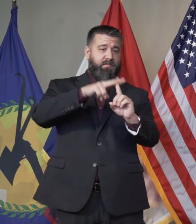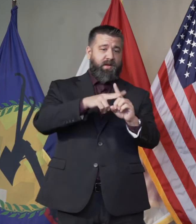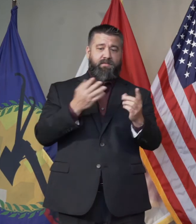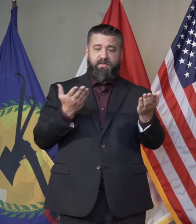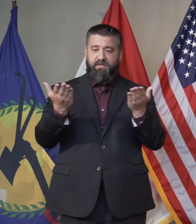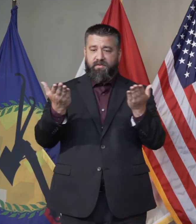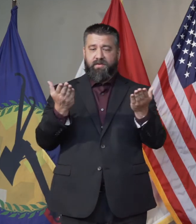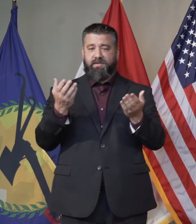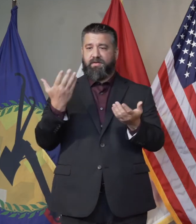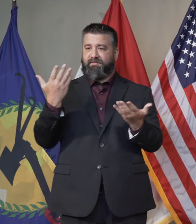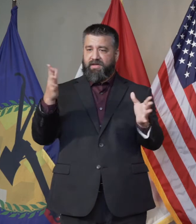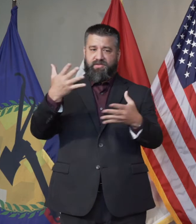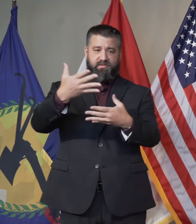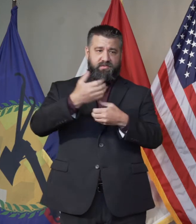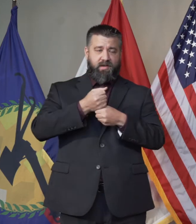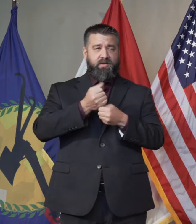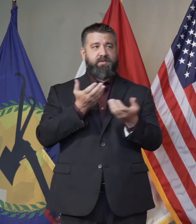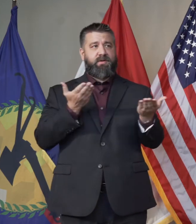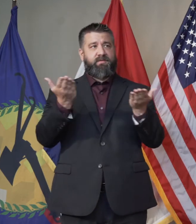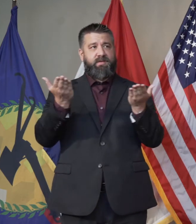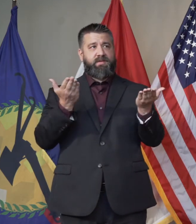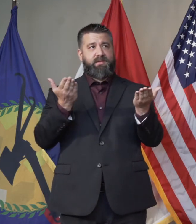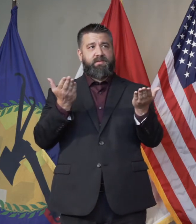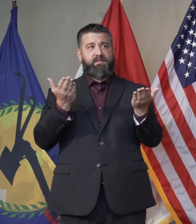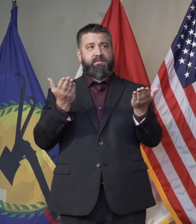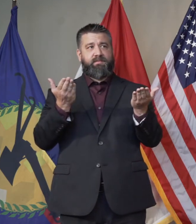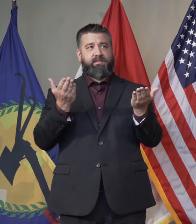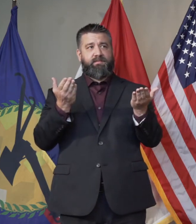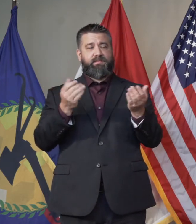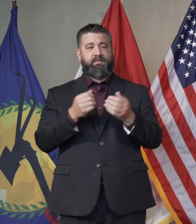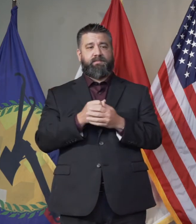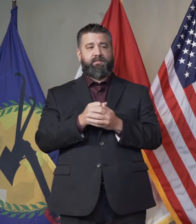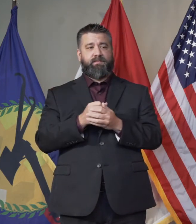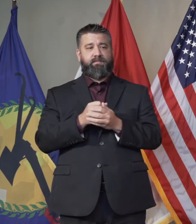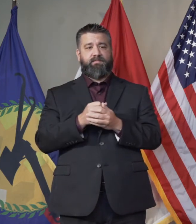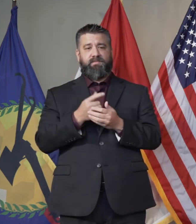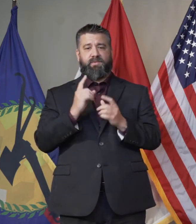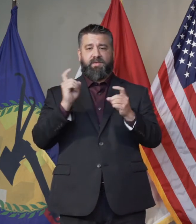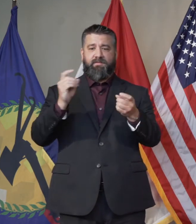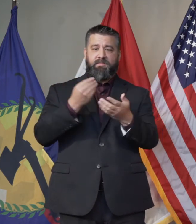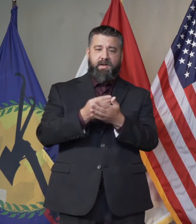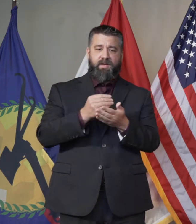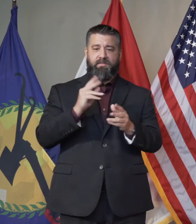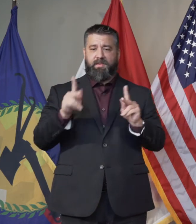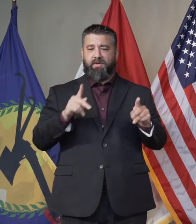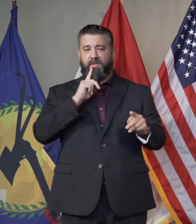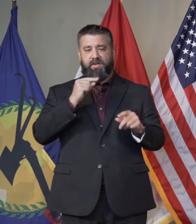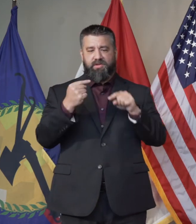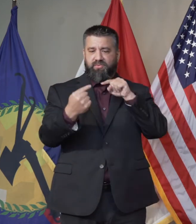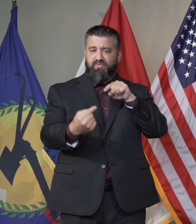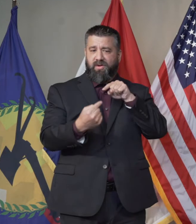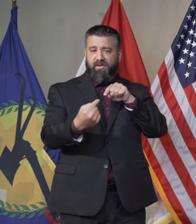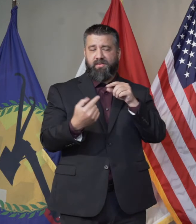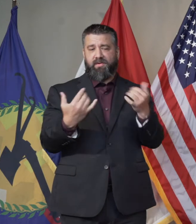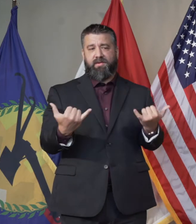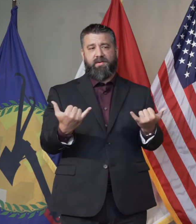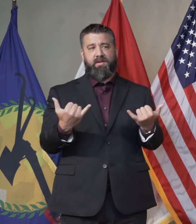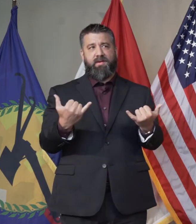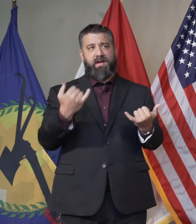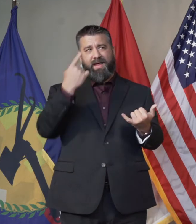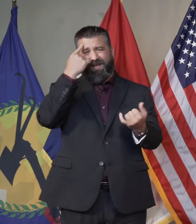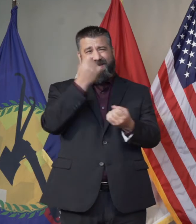those funds and intend to distribute them in a community in the way they help people who are really struggling right now, who really need help. I believe that anything